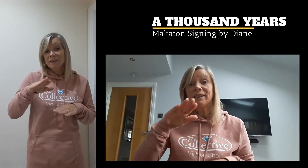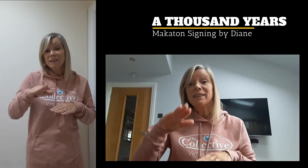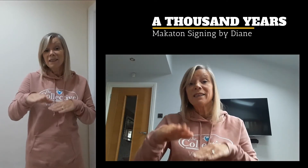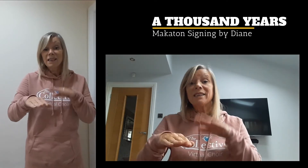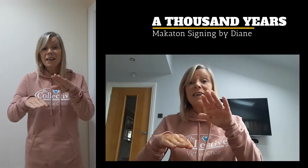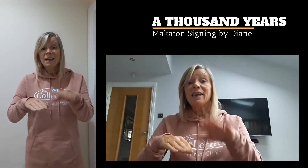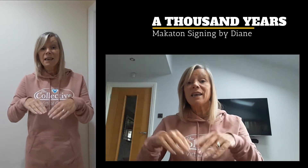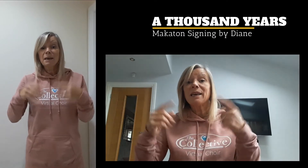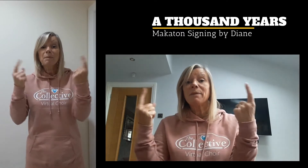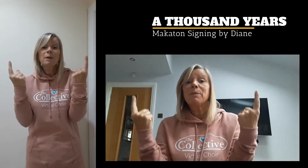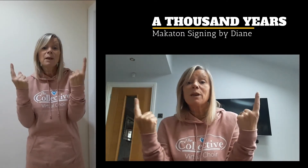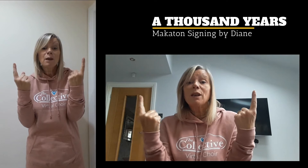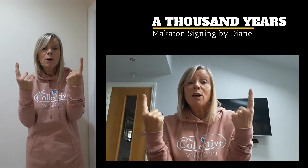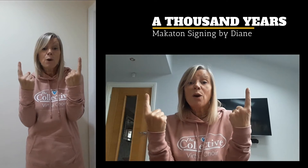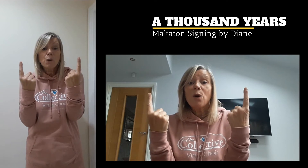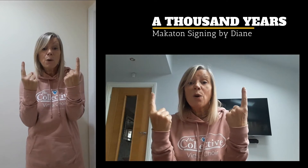more. One step